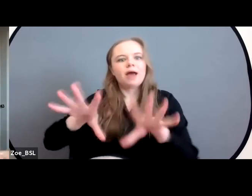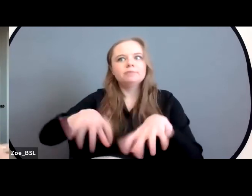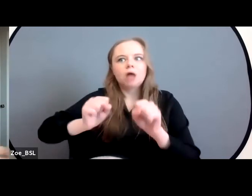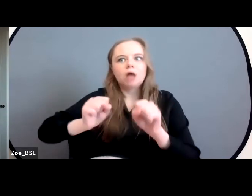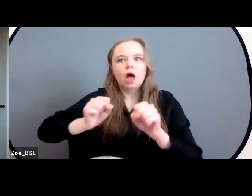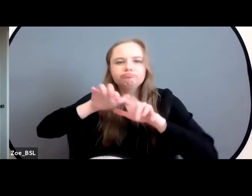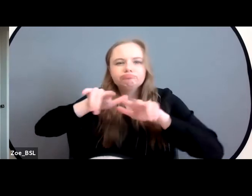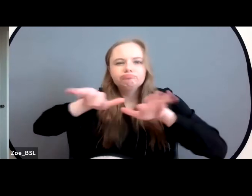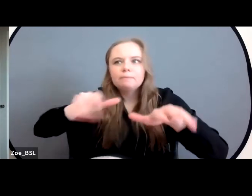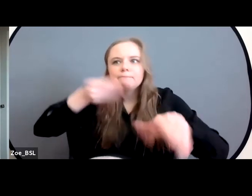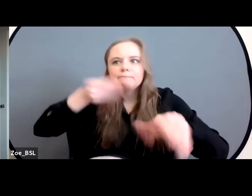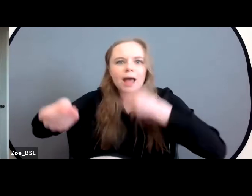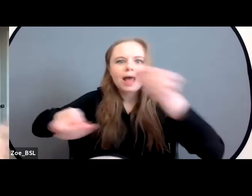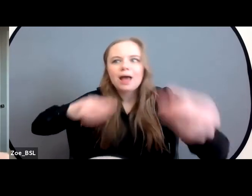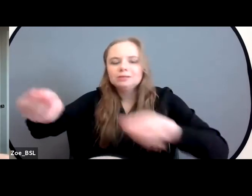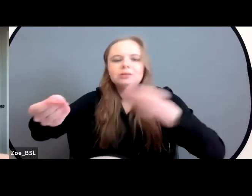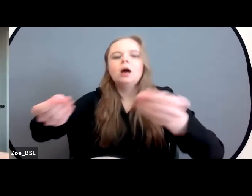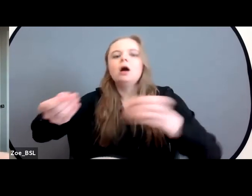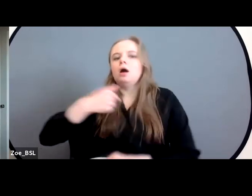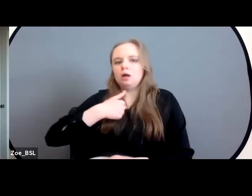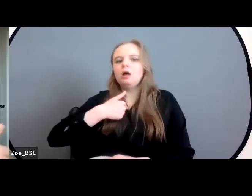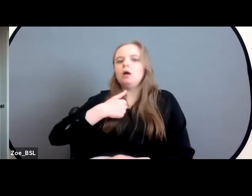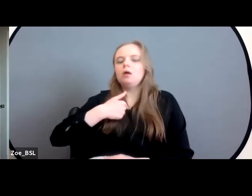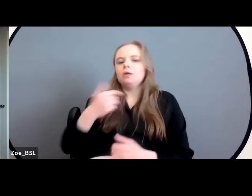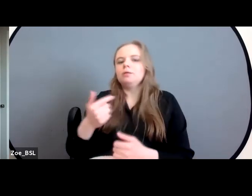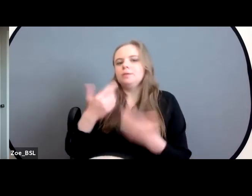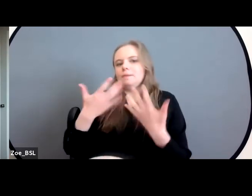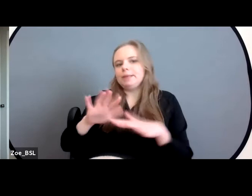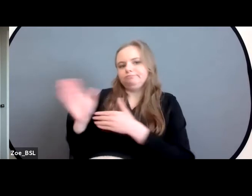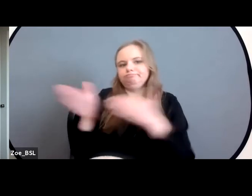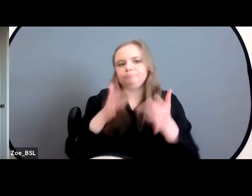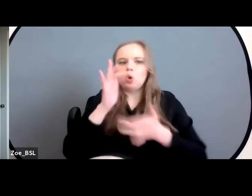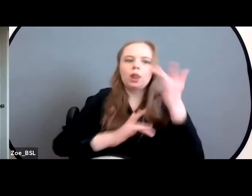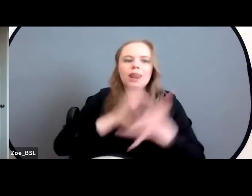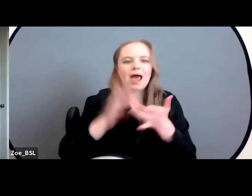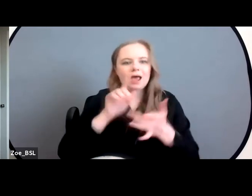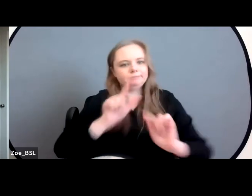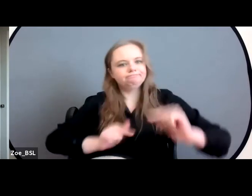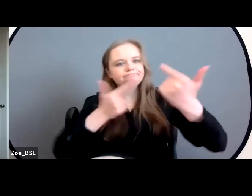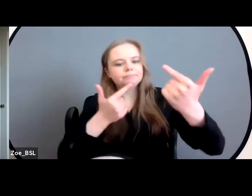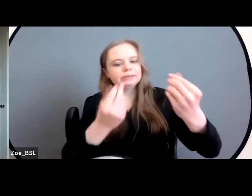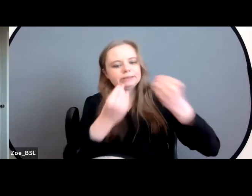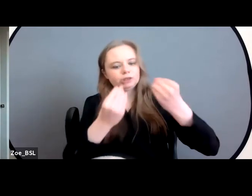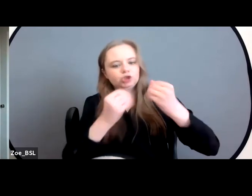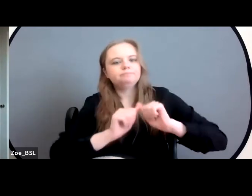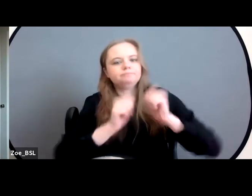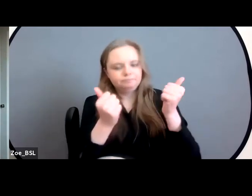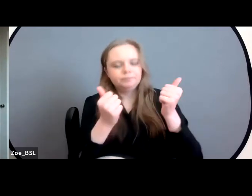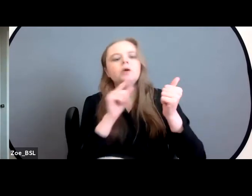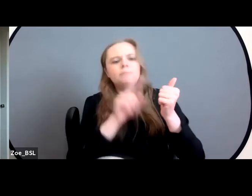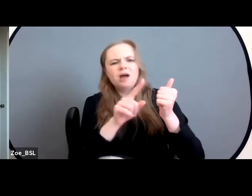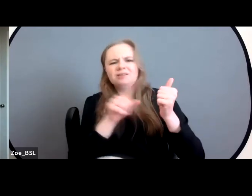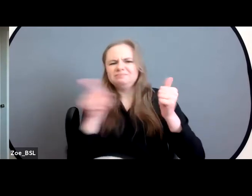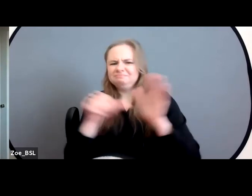online immediately. I could move my teaching online immediately and didn't need to go in person. But what I couldn't do was get food,